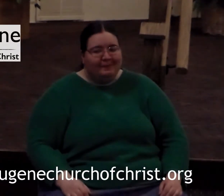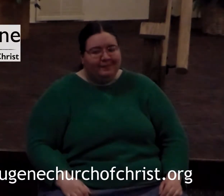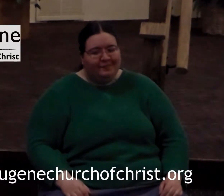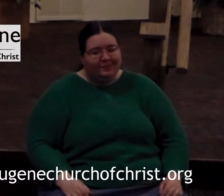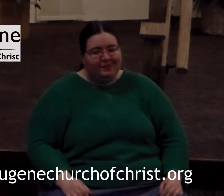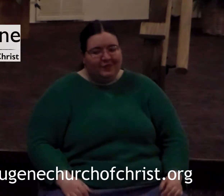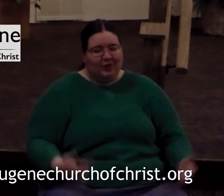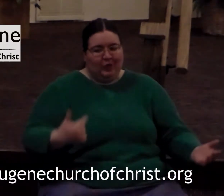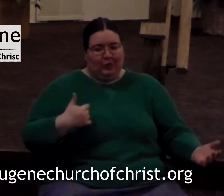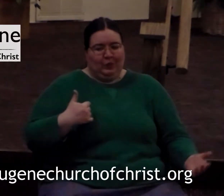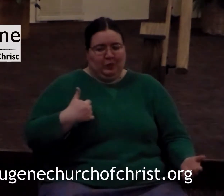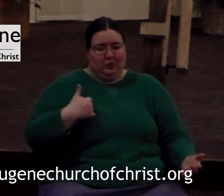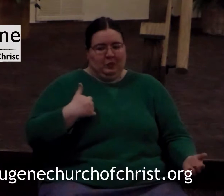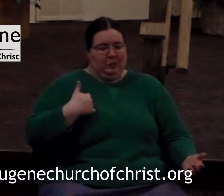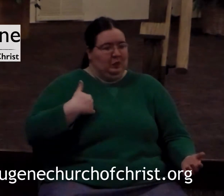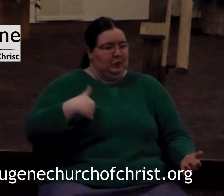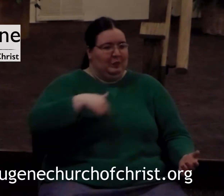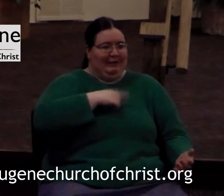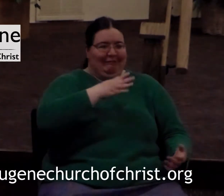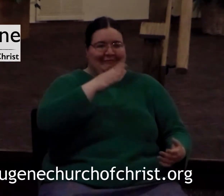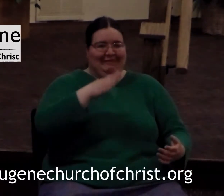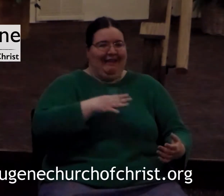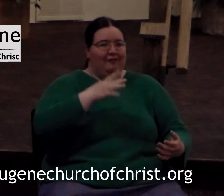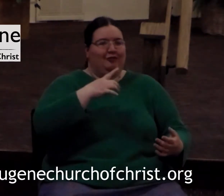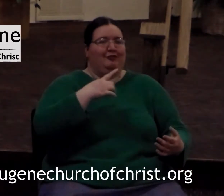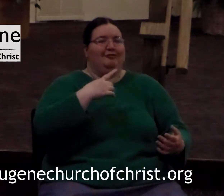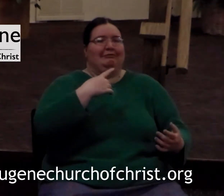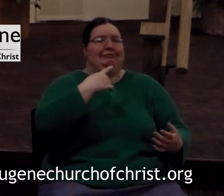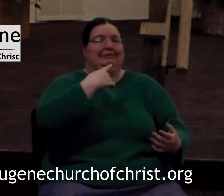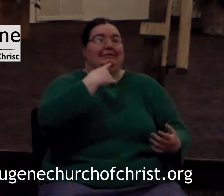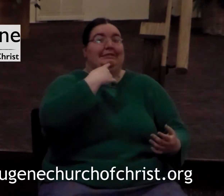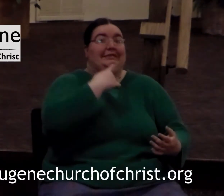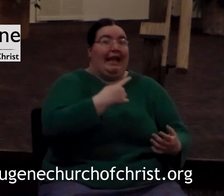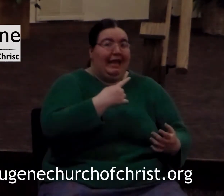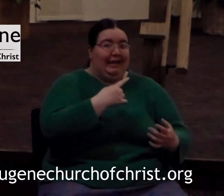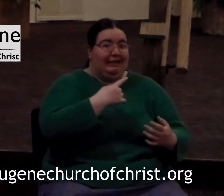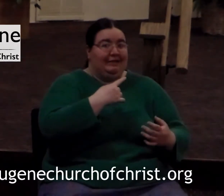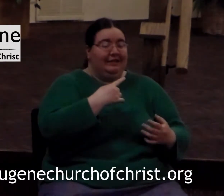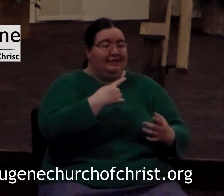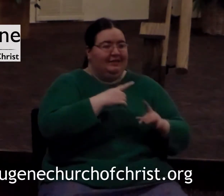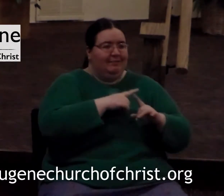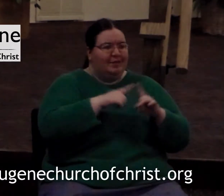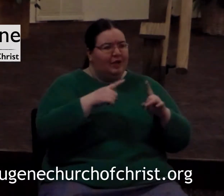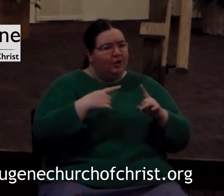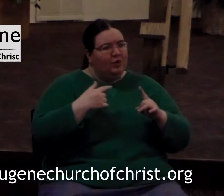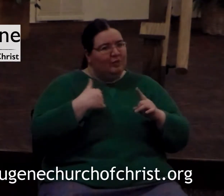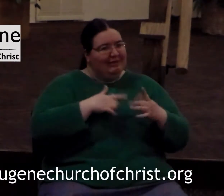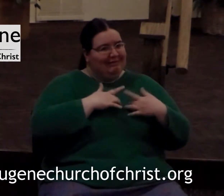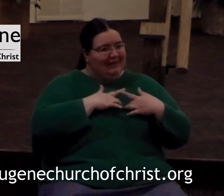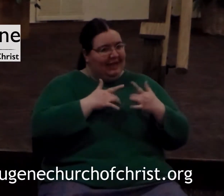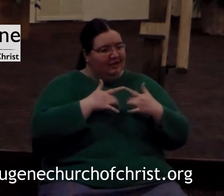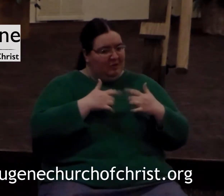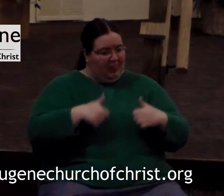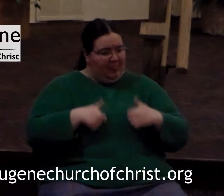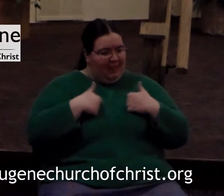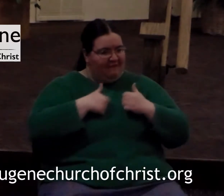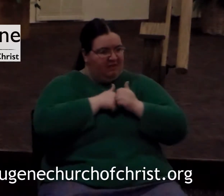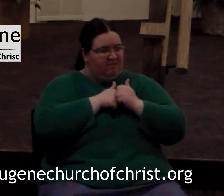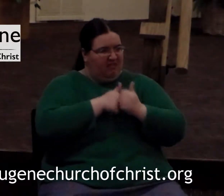would never say this out loud and mean it, but we live this. We live in such a way, and maybe not all of these will